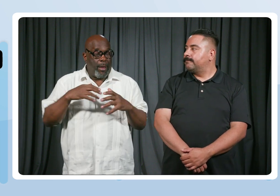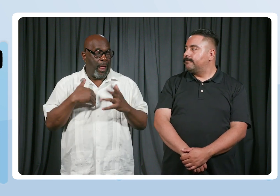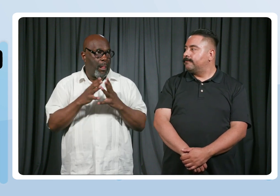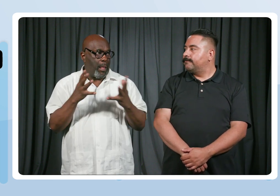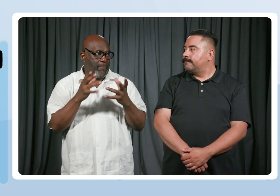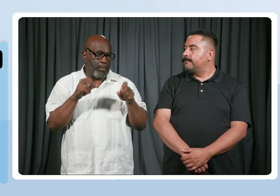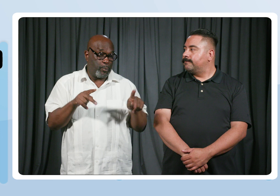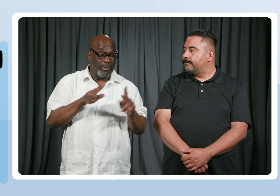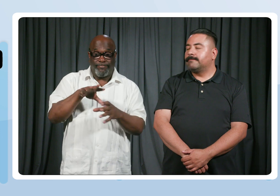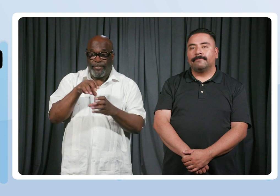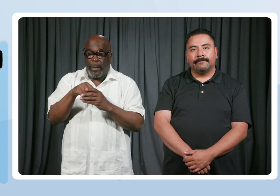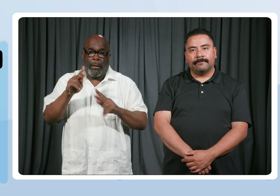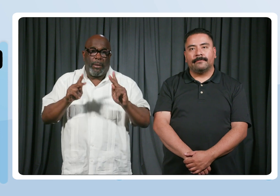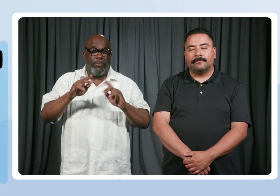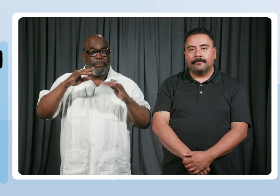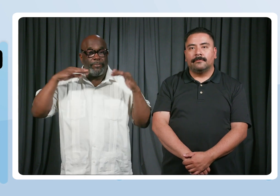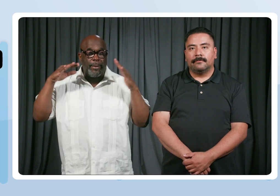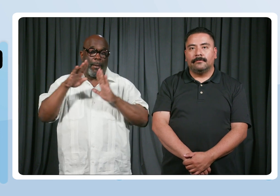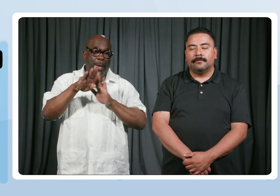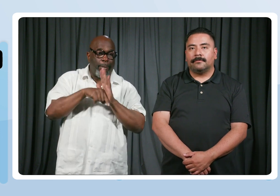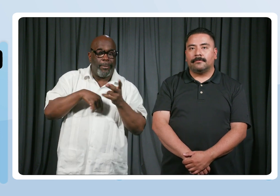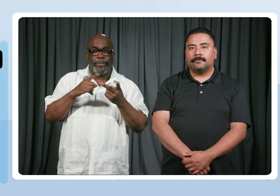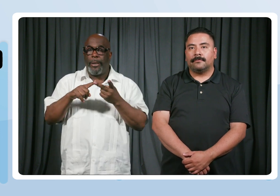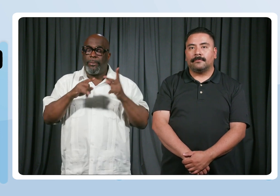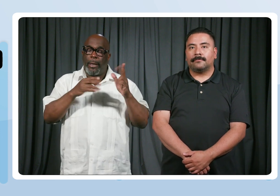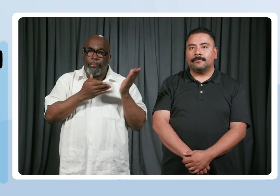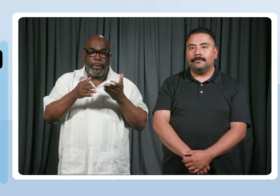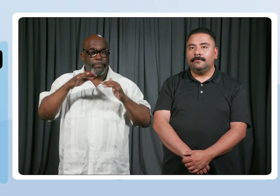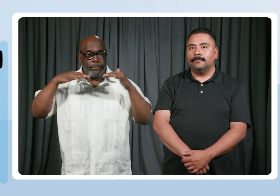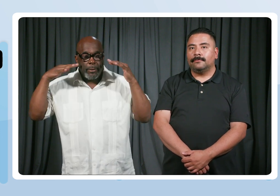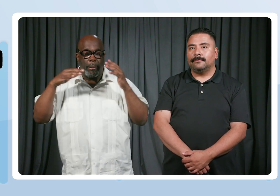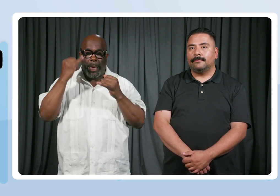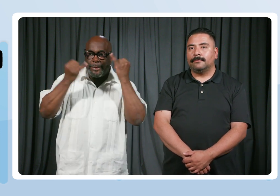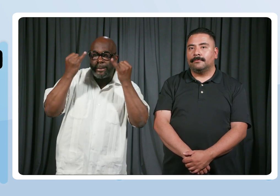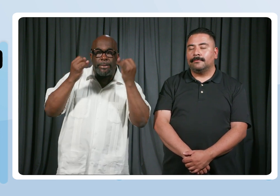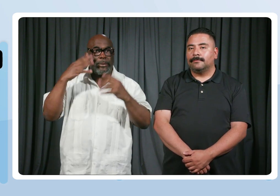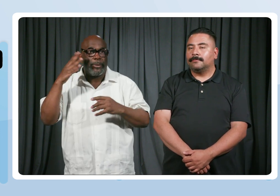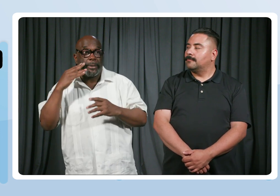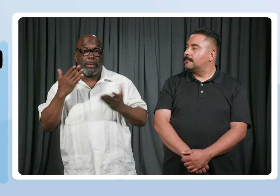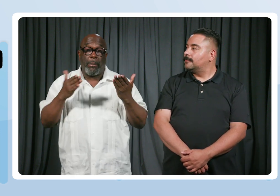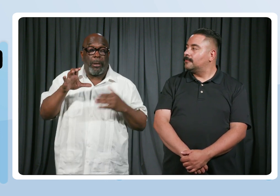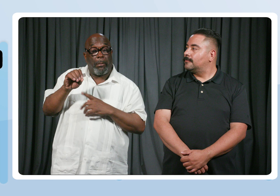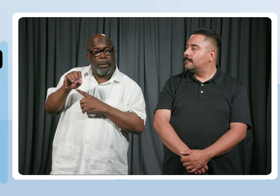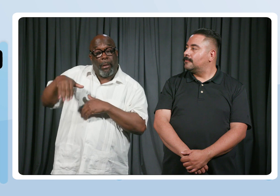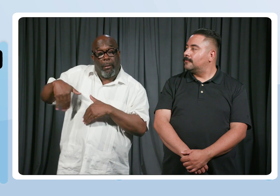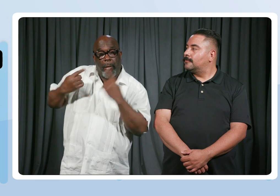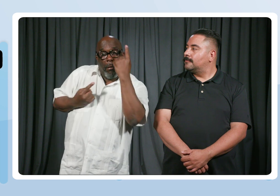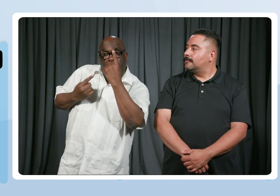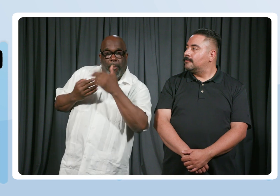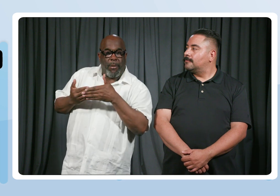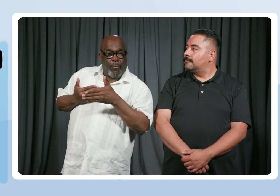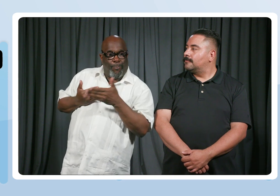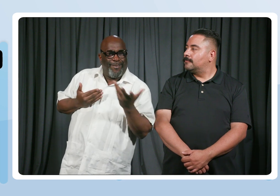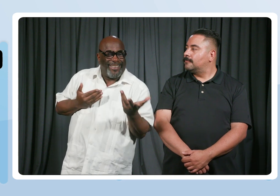young people from diverse backgrounds. So they bring a diversity of ideas and experiences that a company may not have thought about including before, or